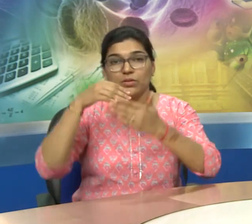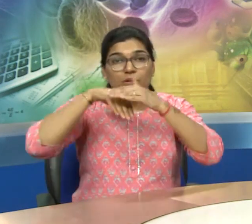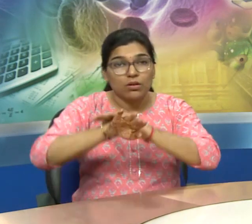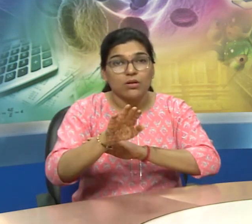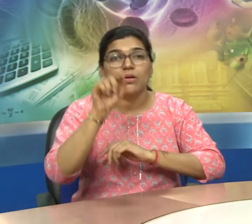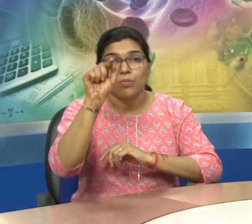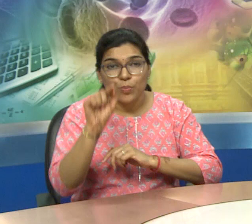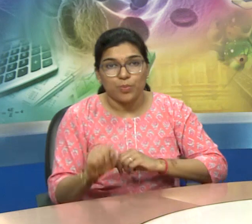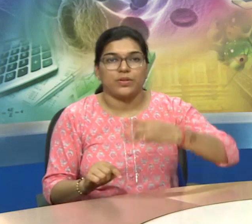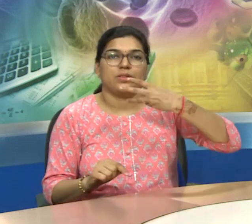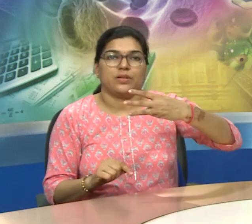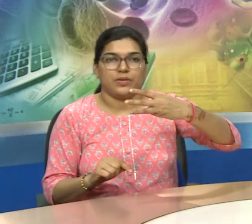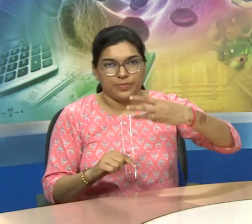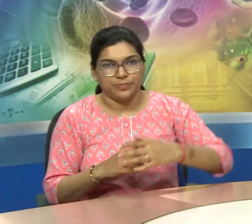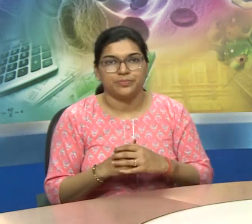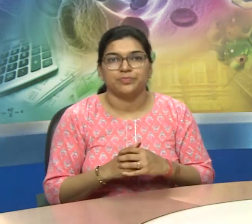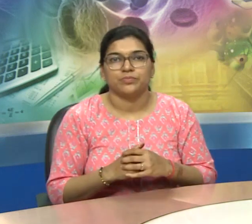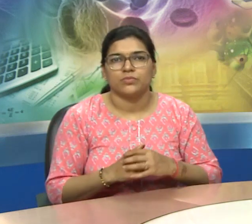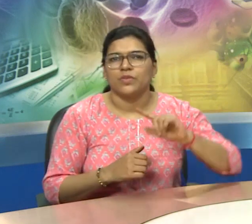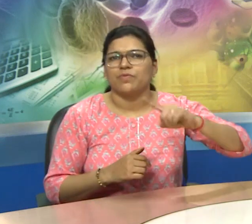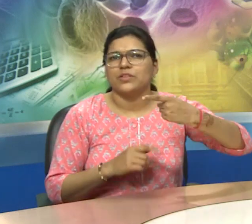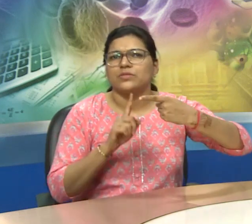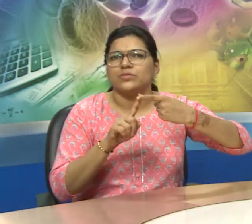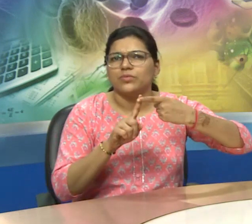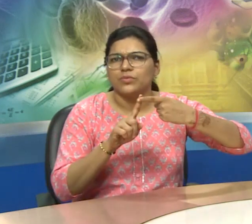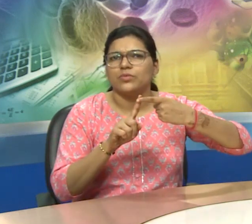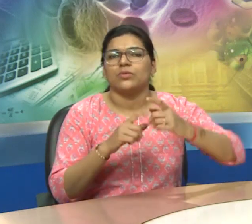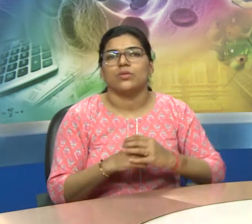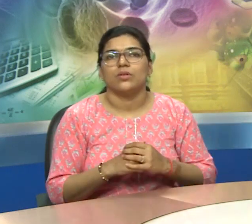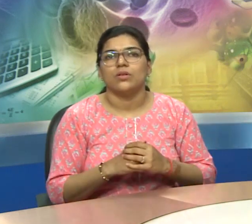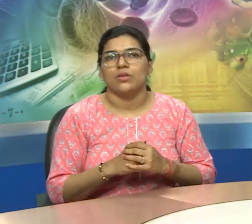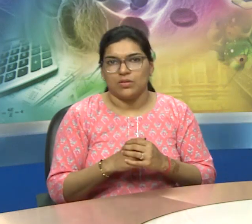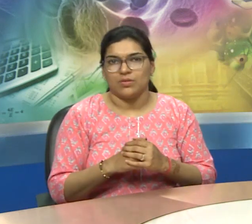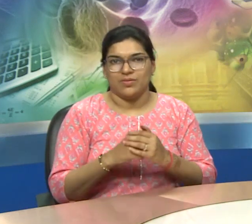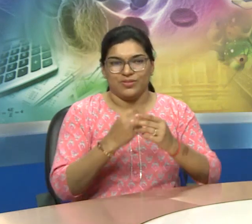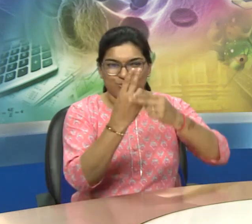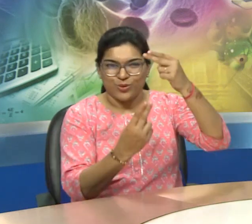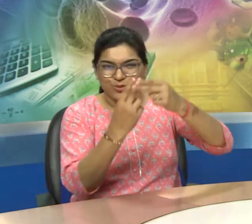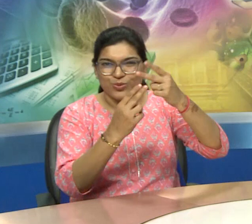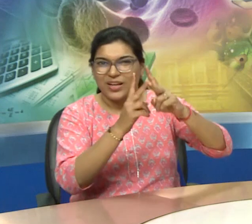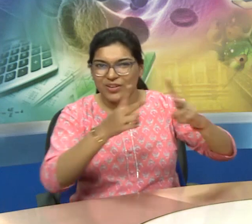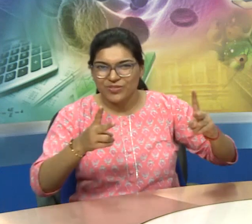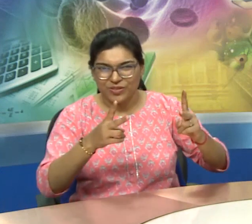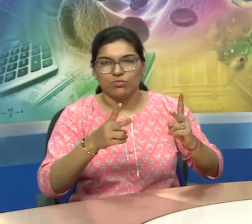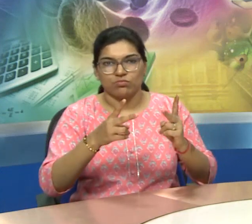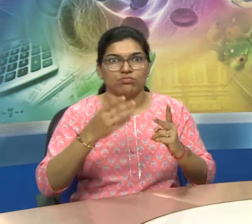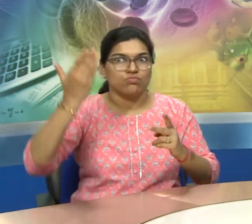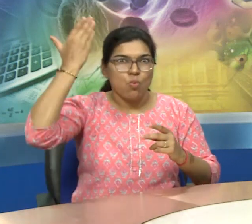type of library which we will discuss here is national libraries. National libraries has mainly